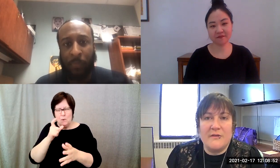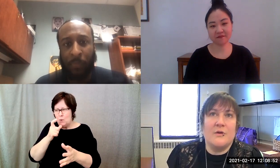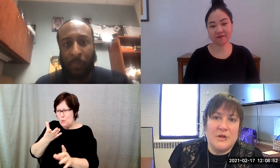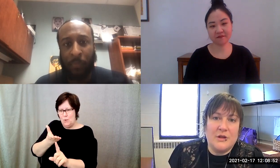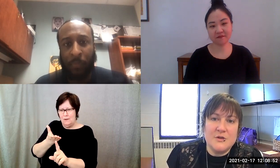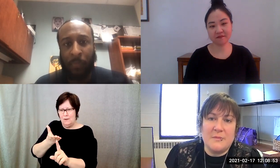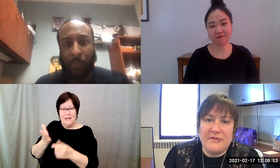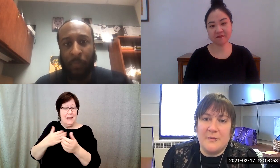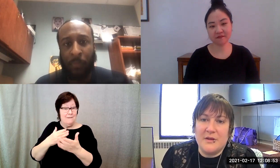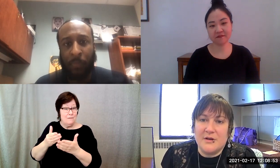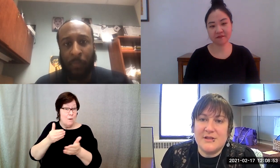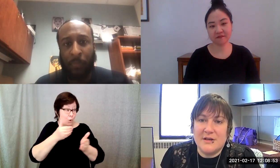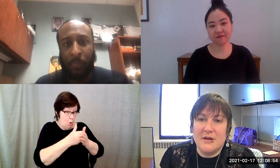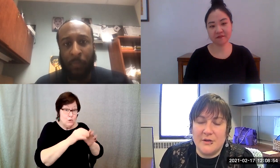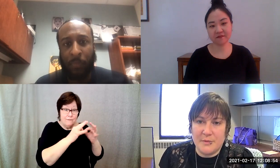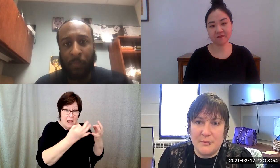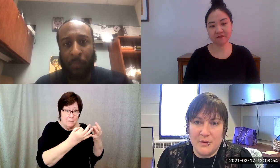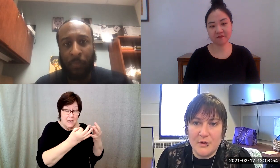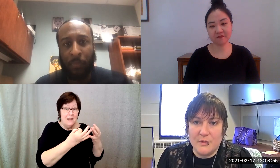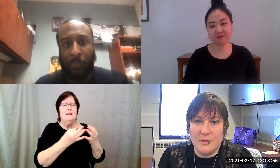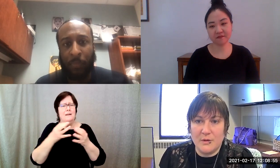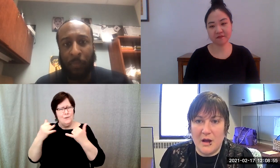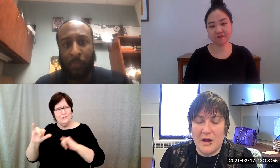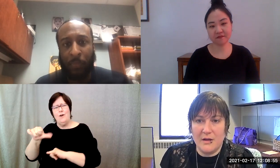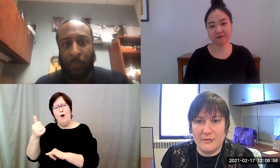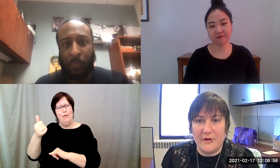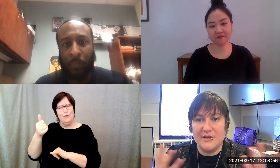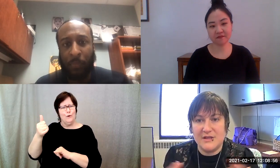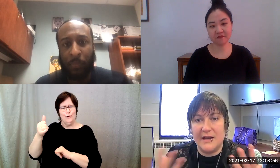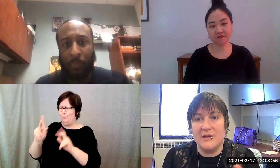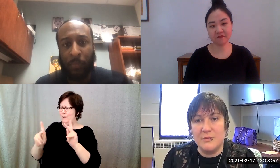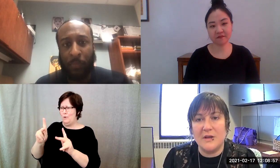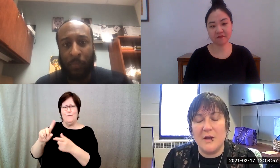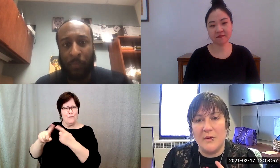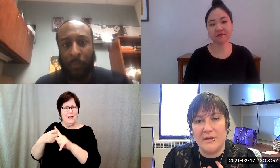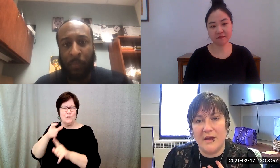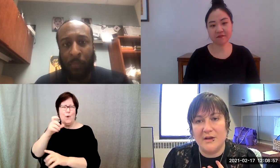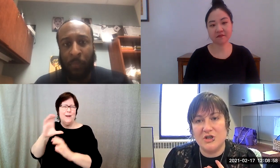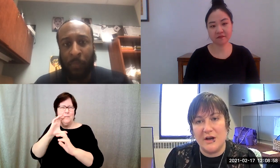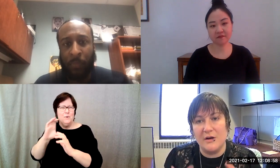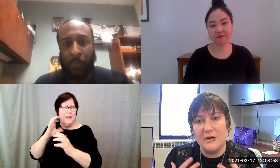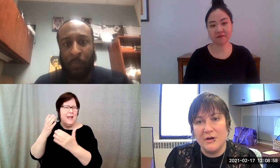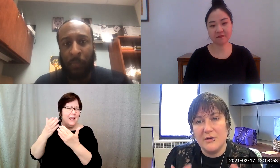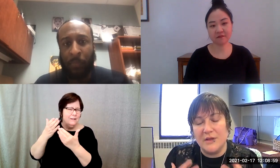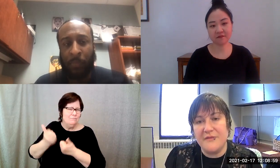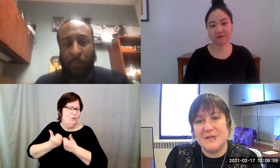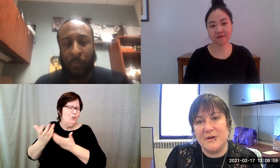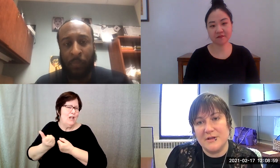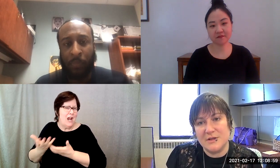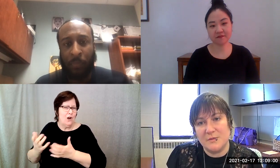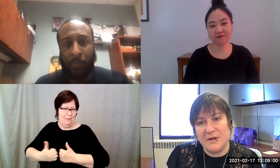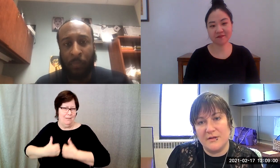you know, even though I'm really close with my family, there are still other people who, friends that I can communicate with and share